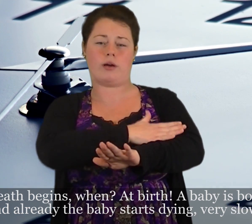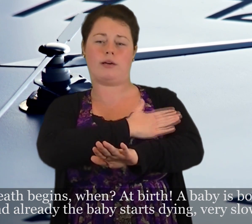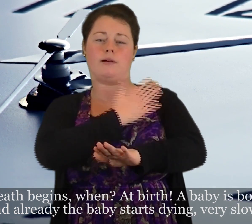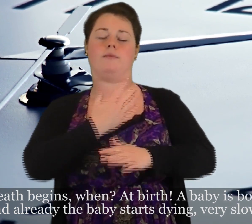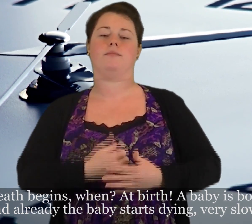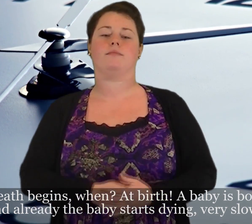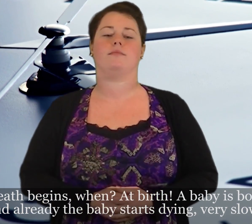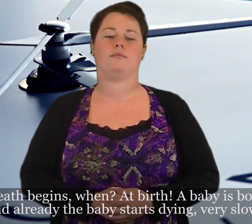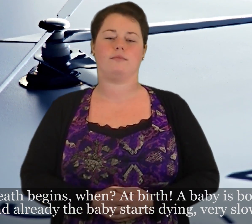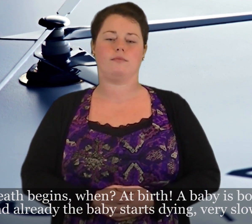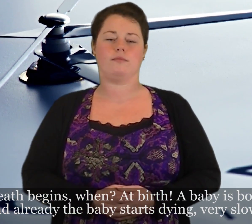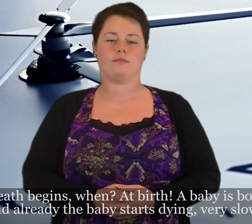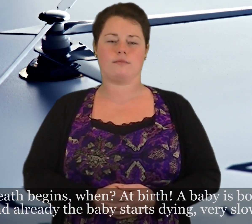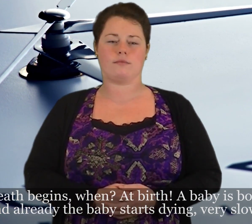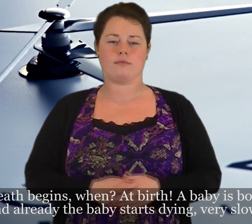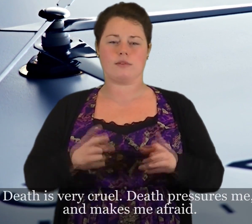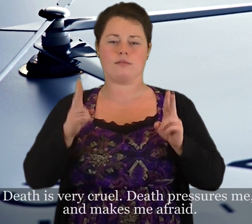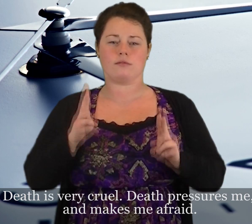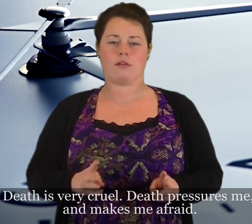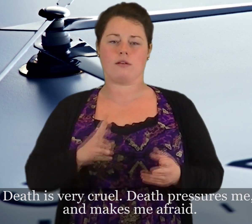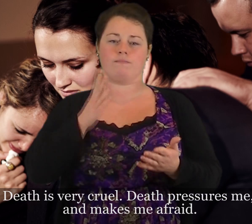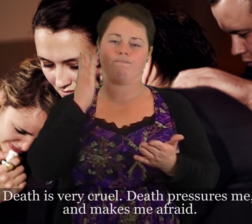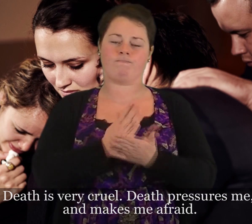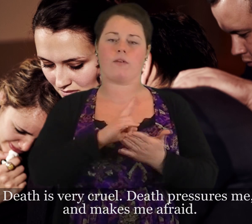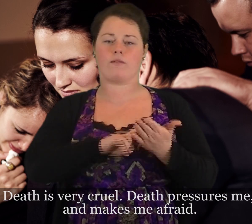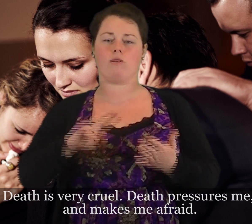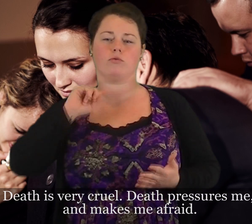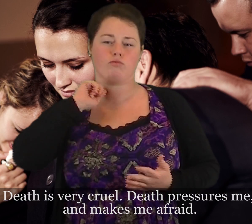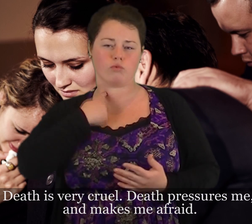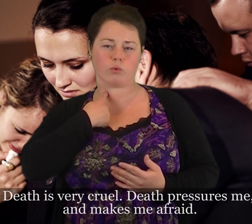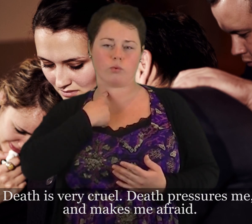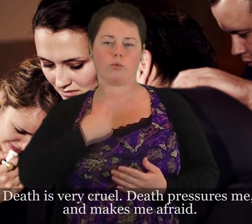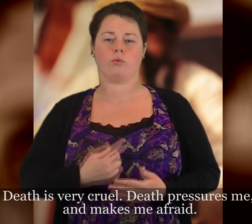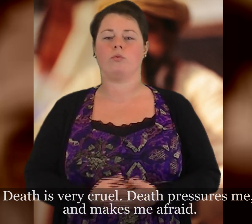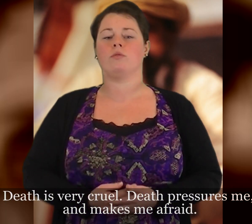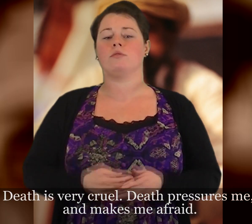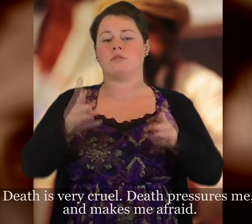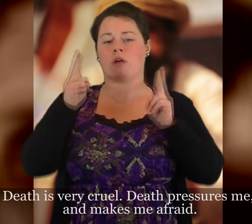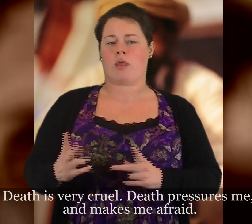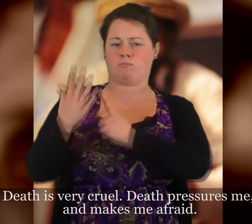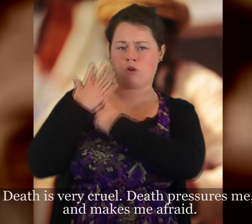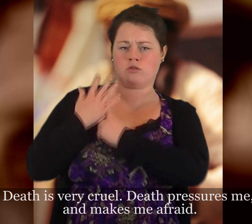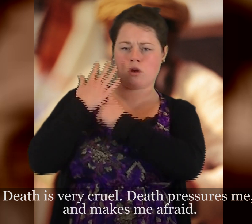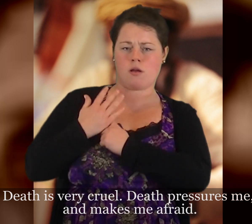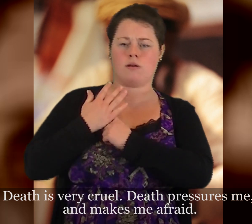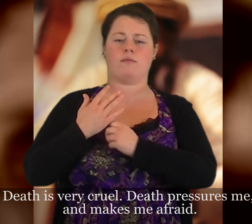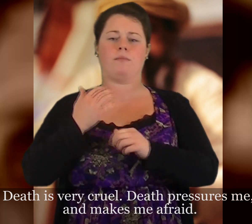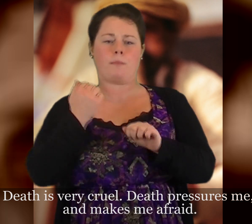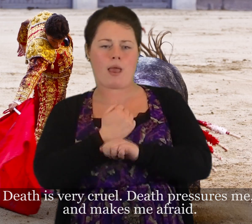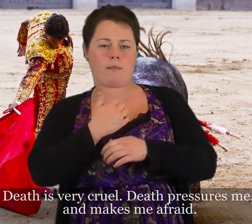demanding, relentless, no yielding. It tortures you. It plays with you, death. It